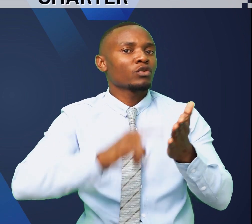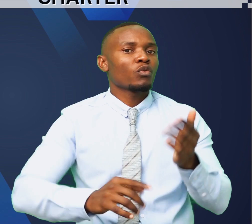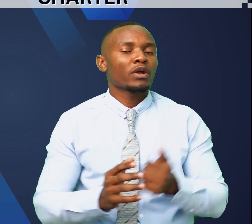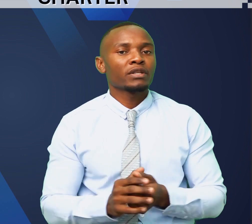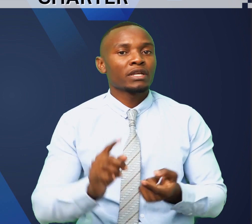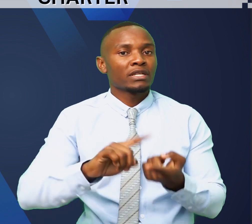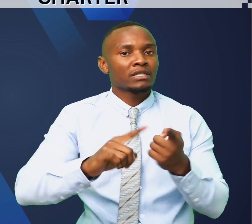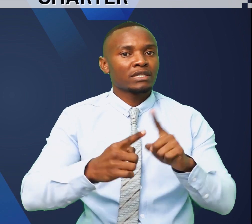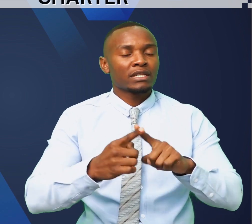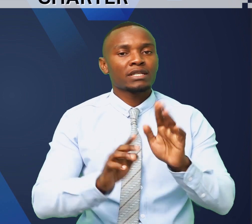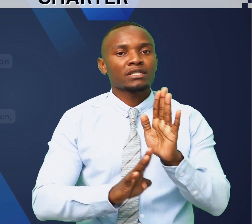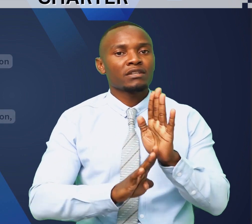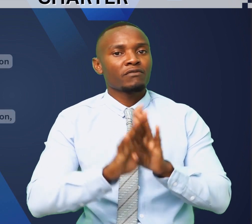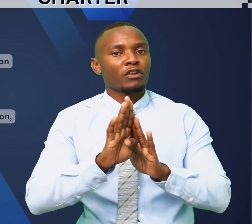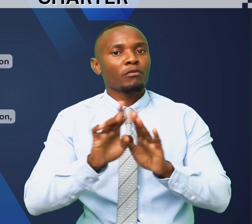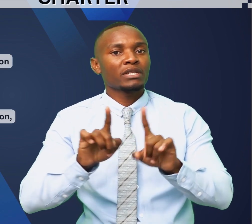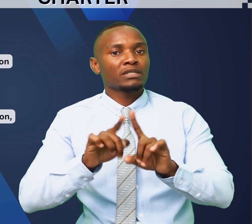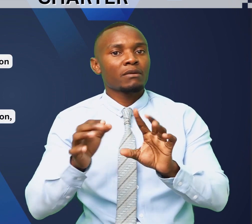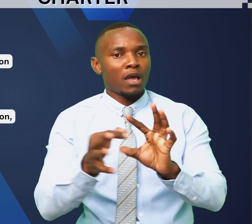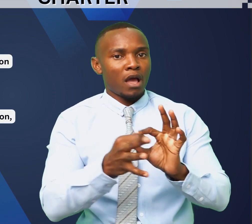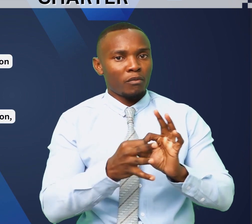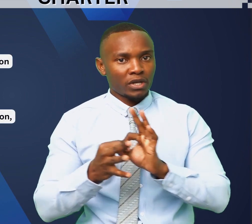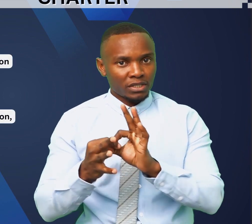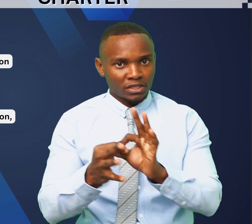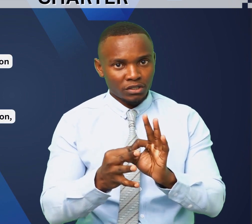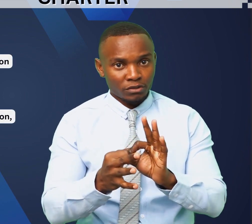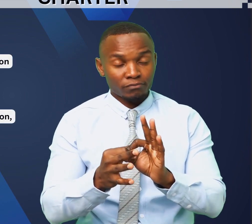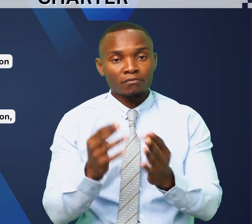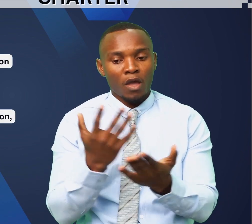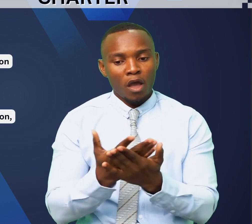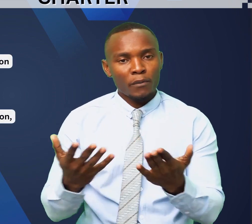standards development and harmonization, product testing,